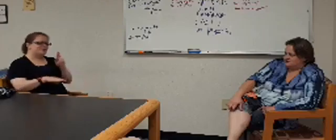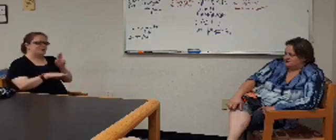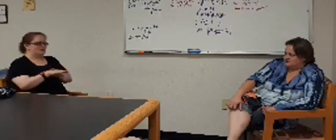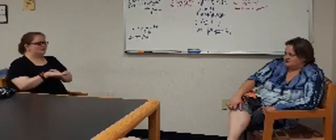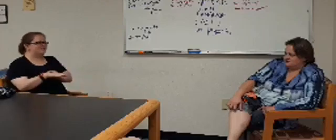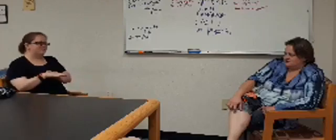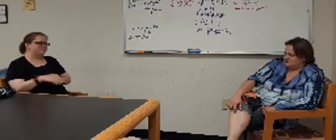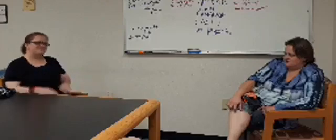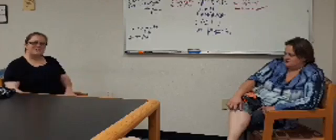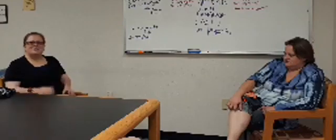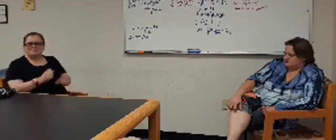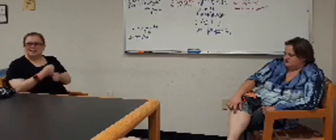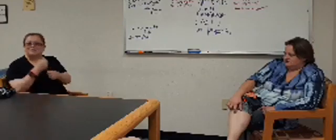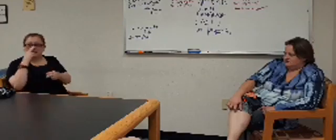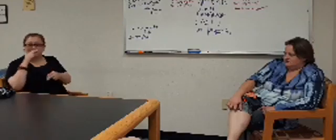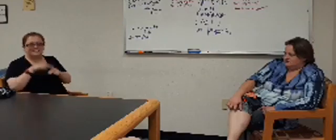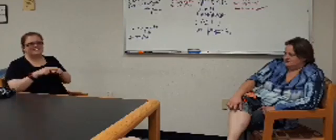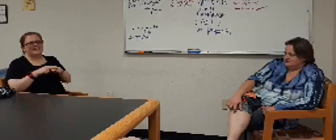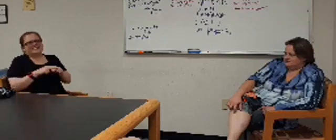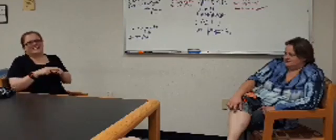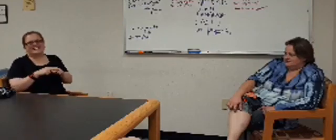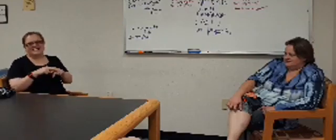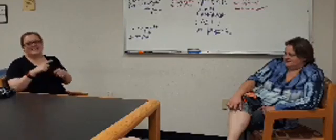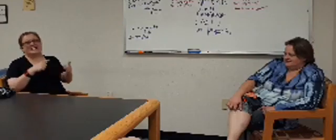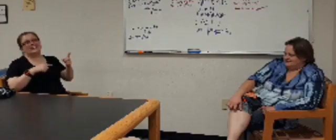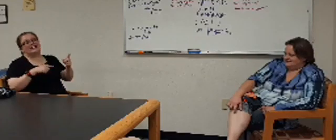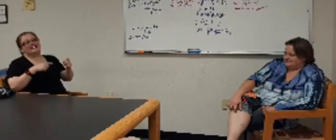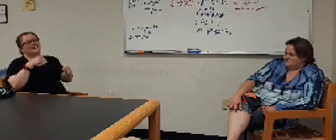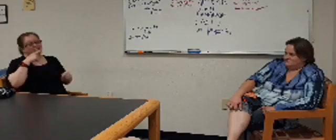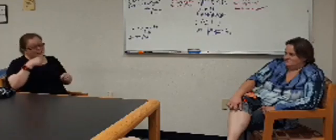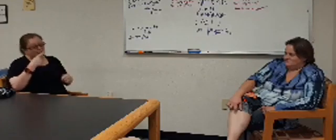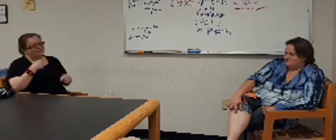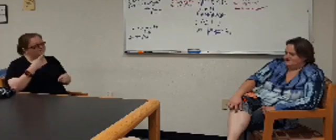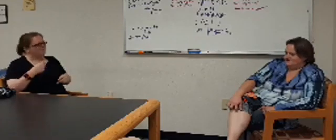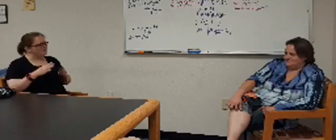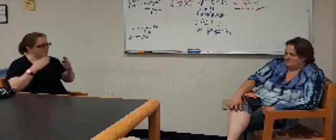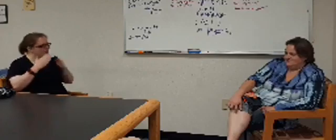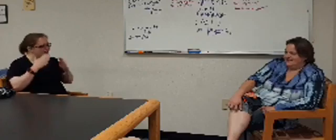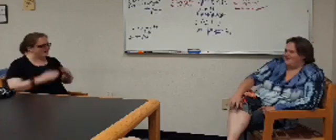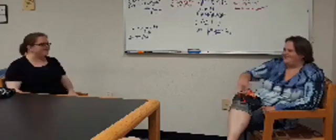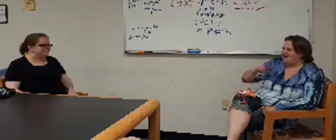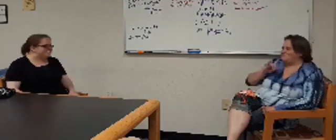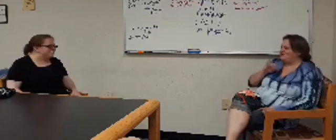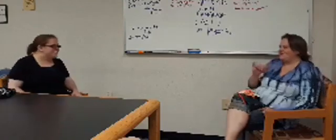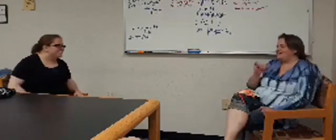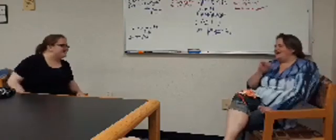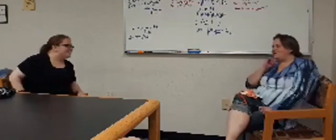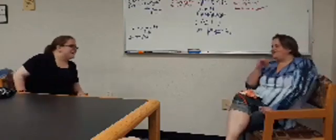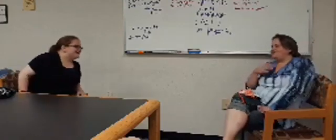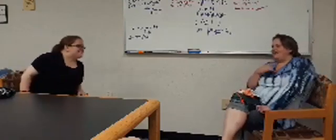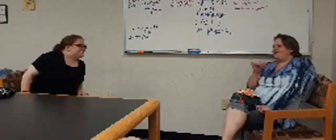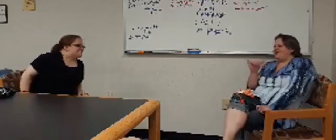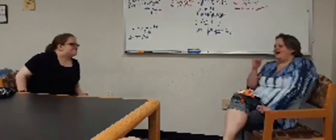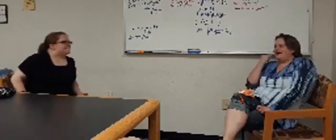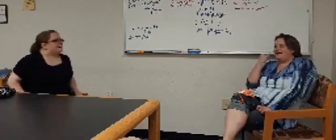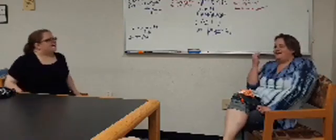course, made fun of the the hearing community. And really, I don't like that idea. If